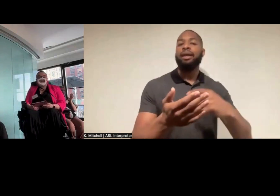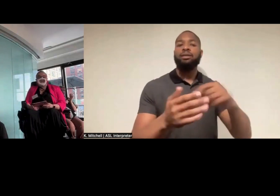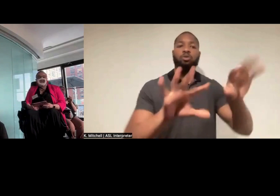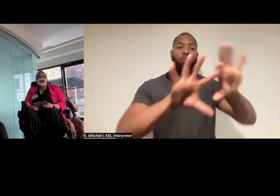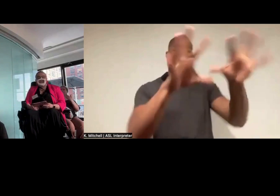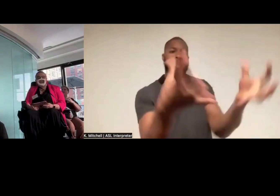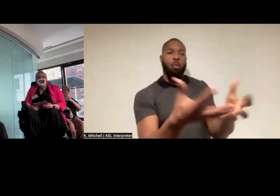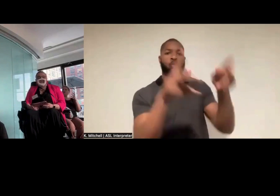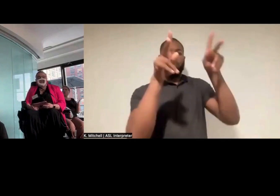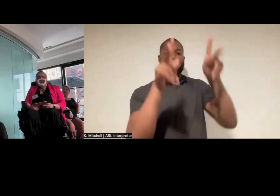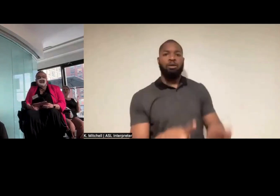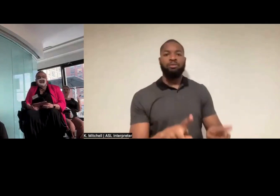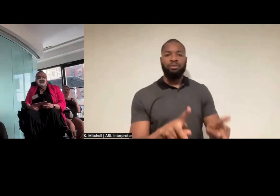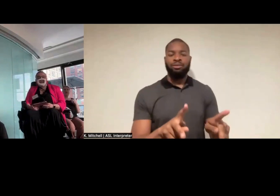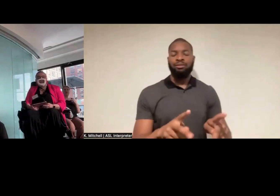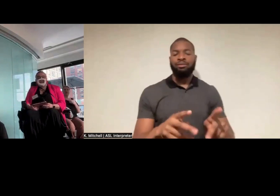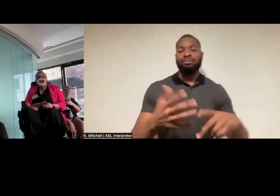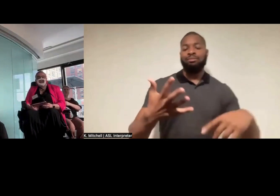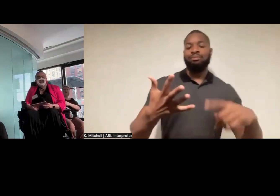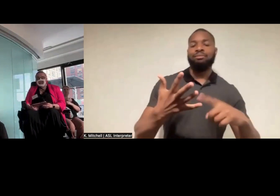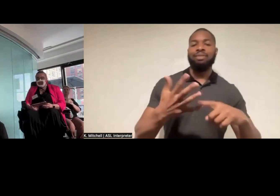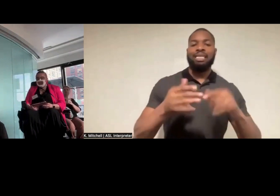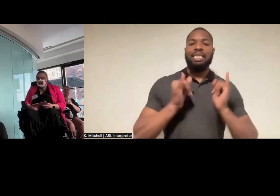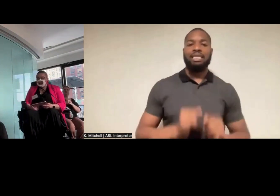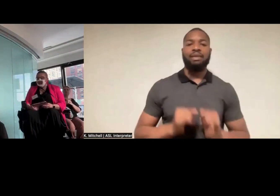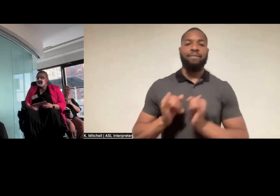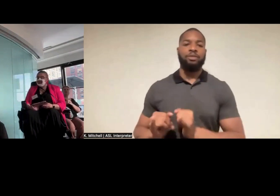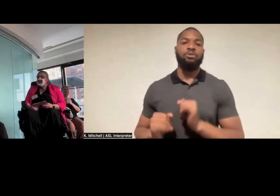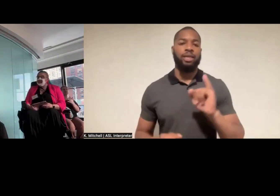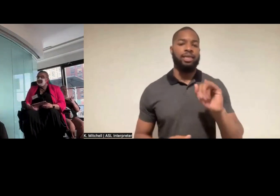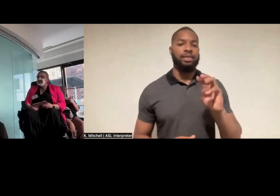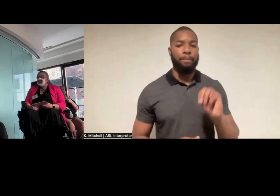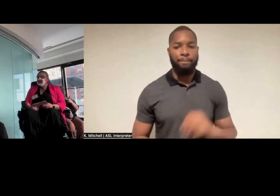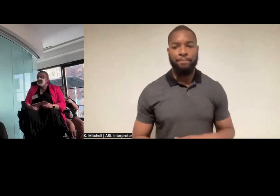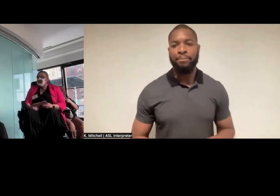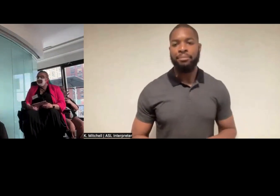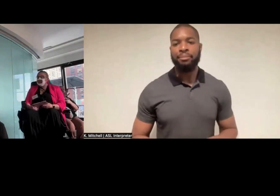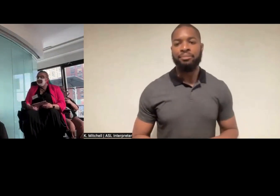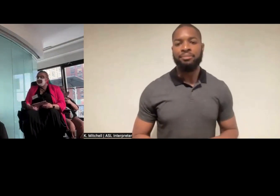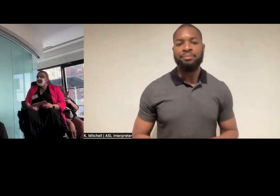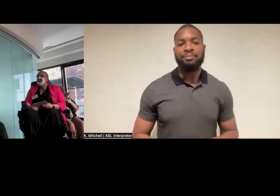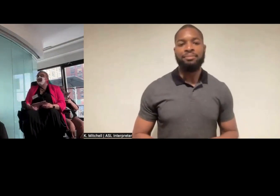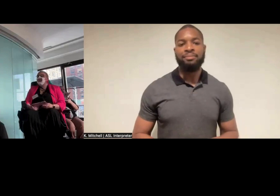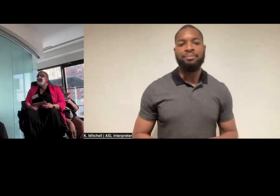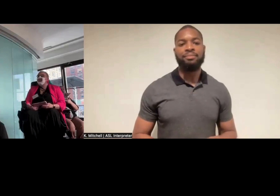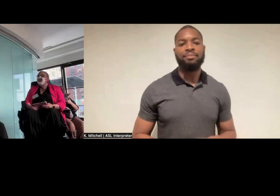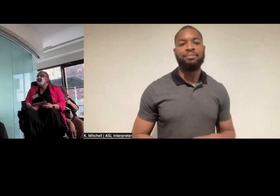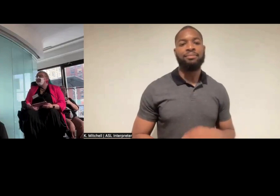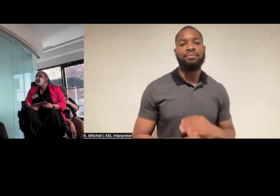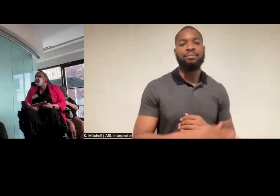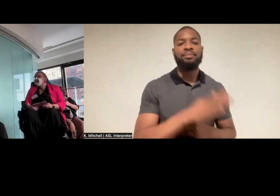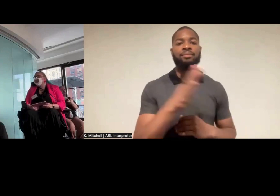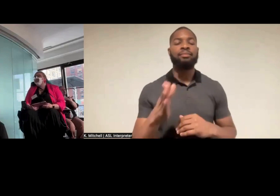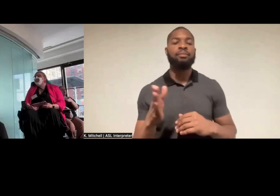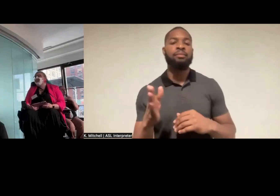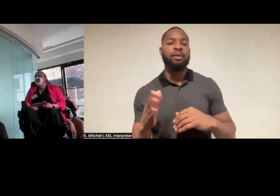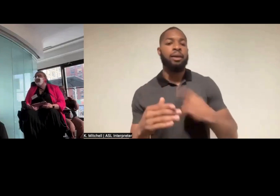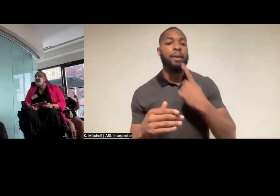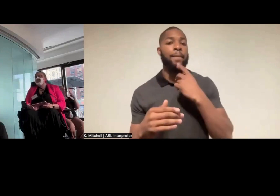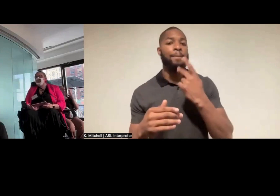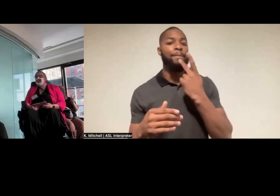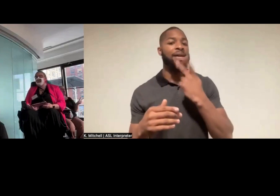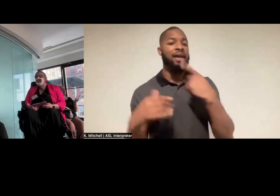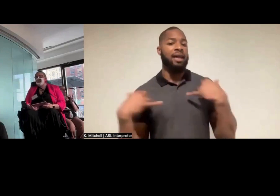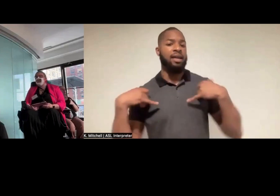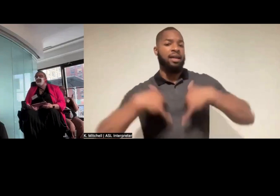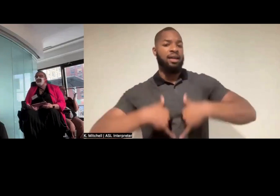Thank you so much for that intro, Emma. And Raina, so Emma has brought up a lot of what our community values, like what we see